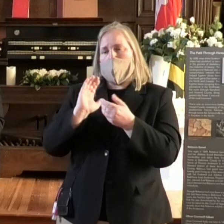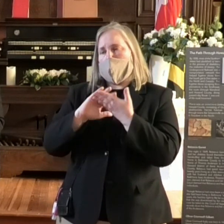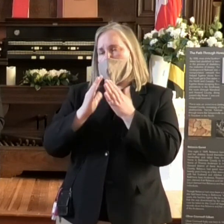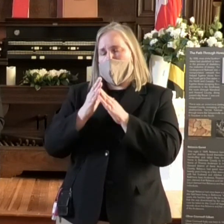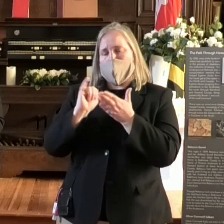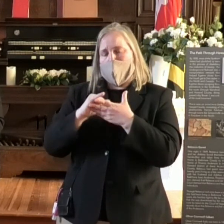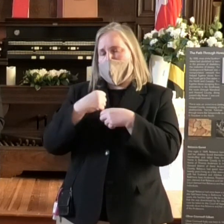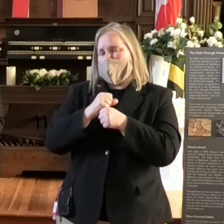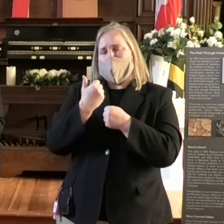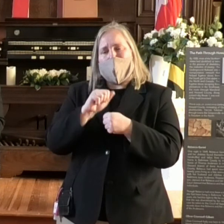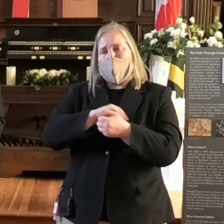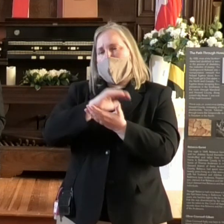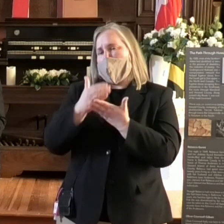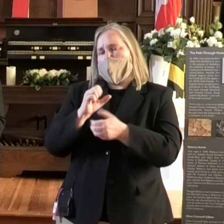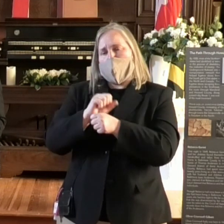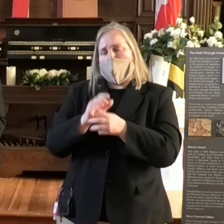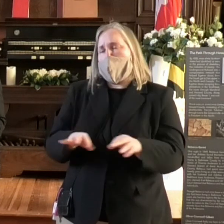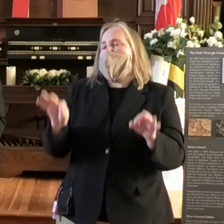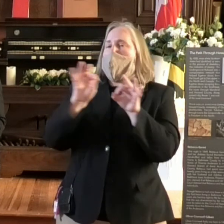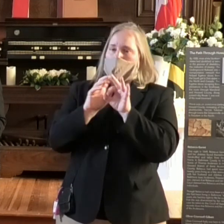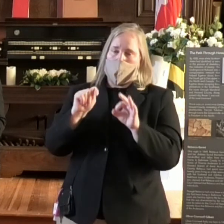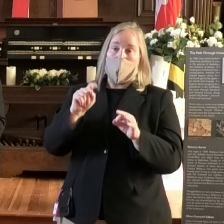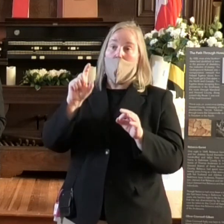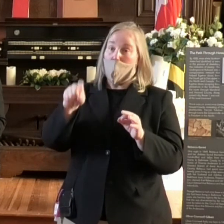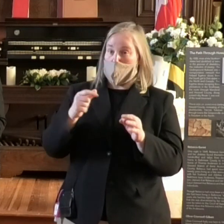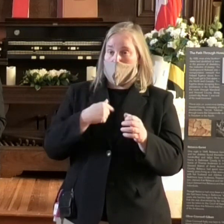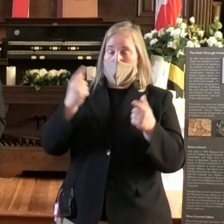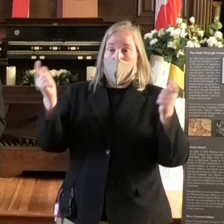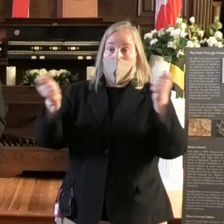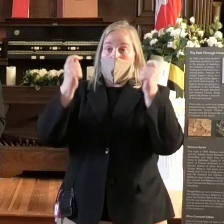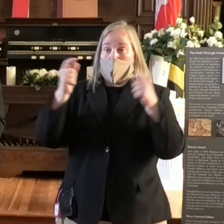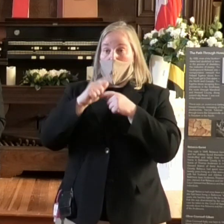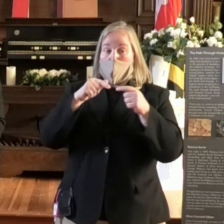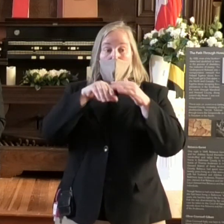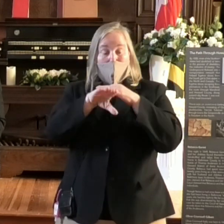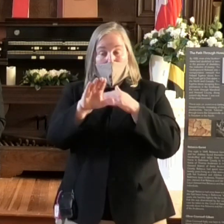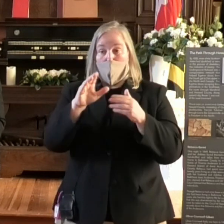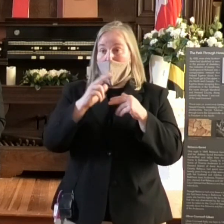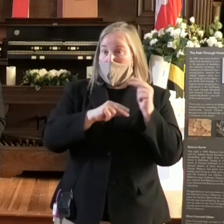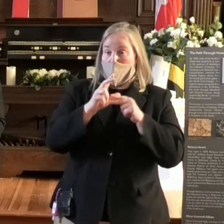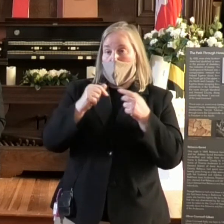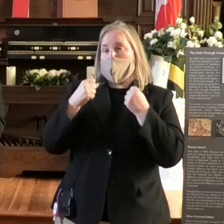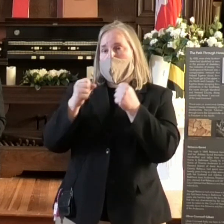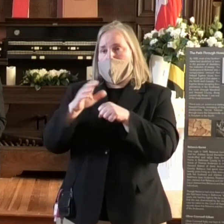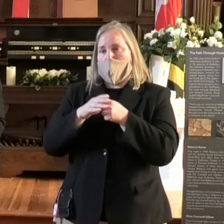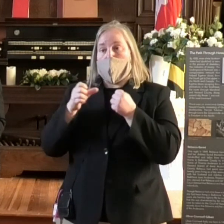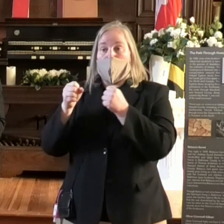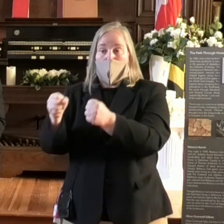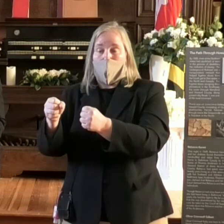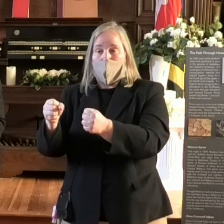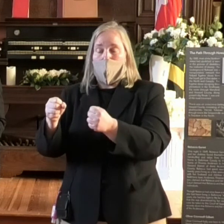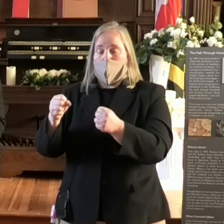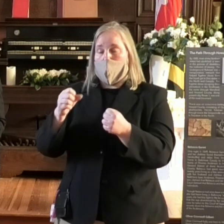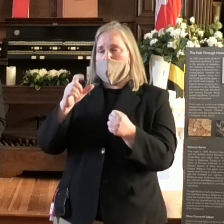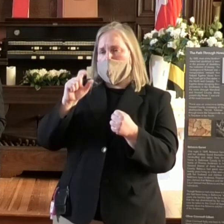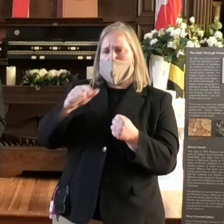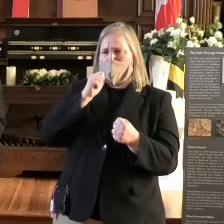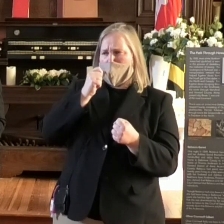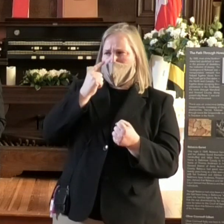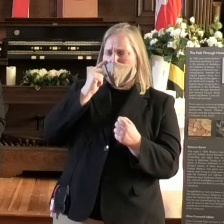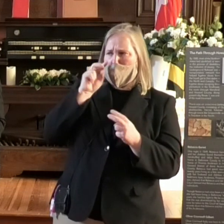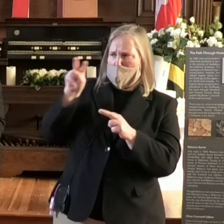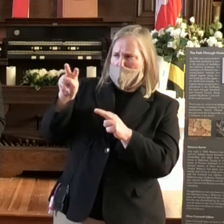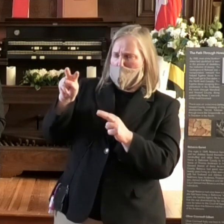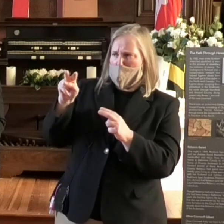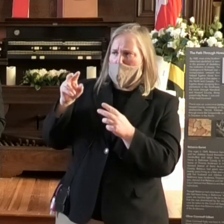of work worth it. There should be a celebration when we enter a building or drive on a street. There should not be the memory of